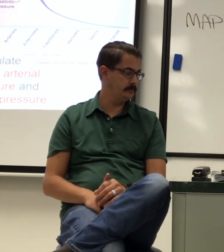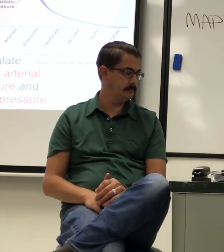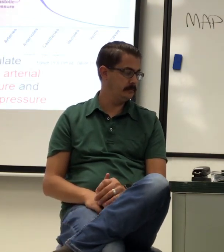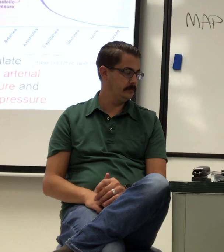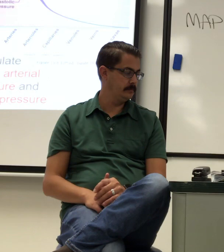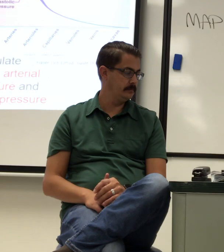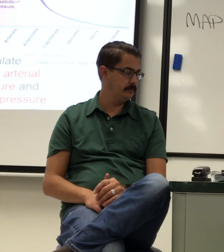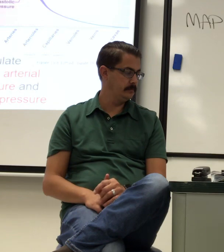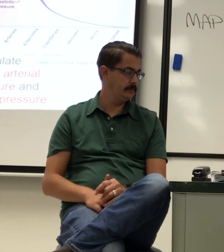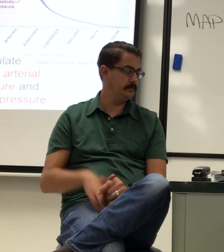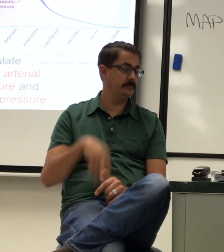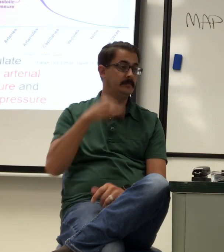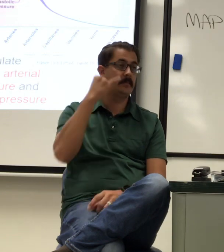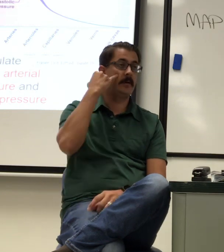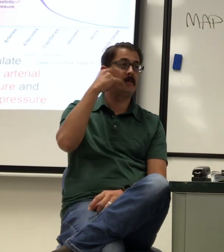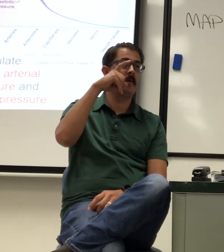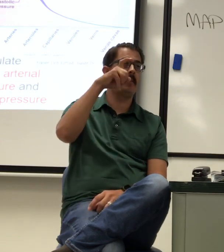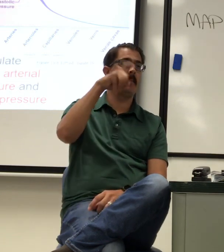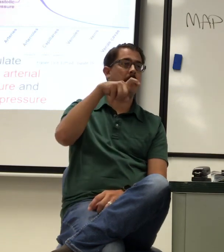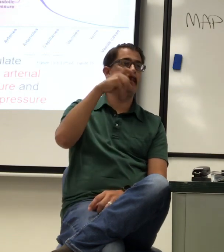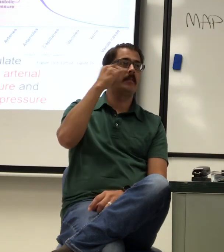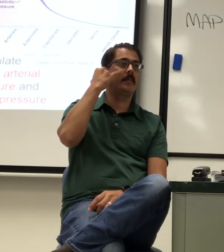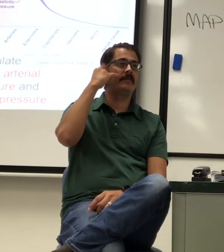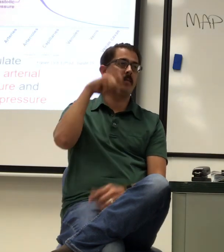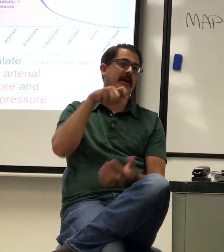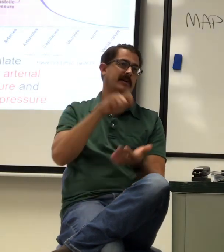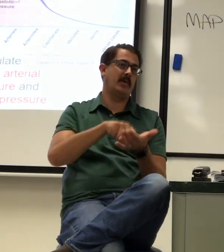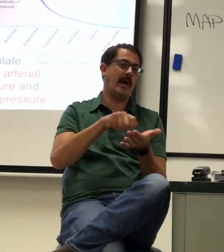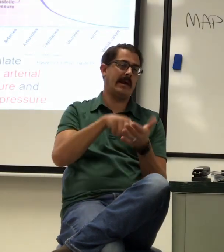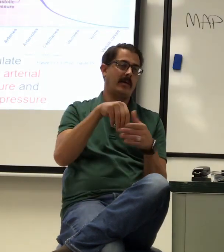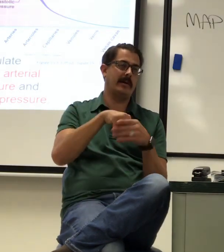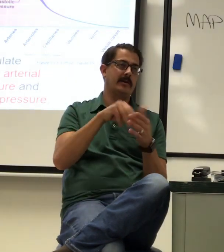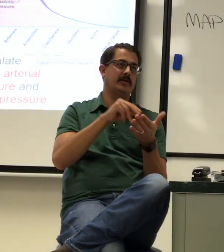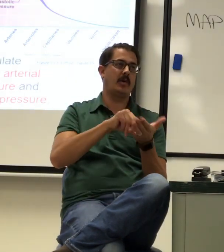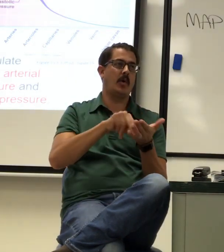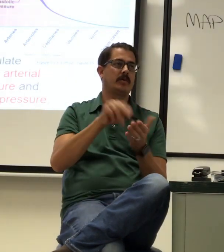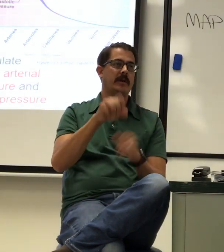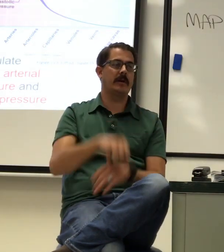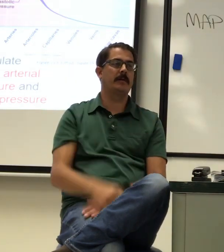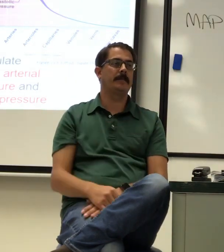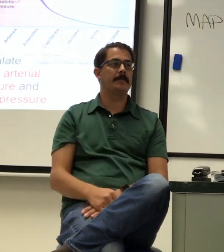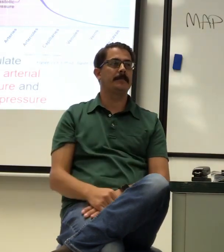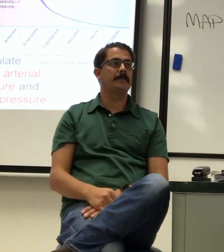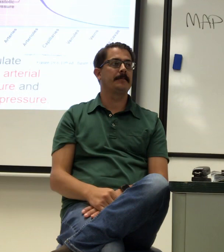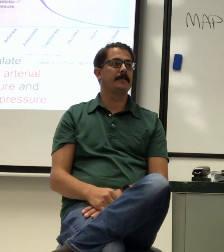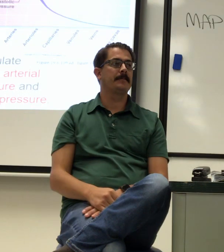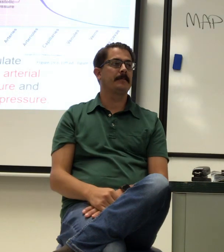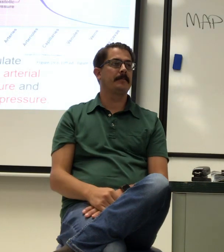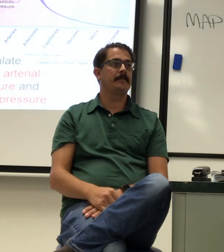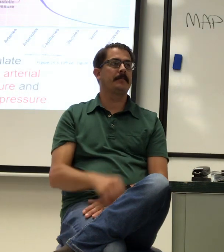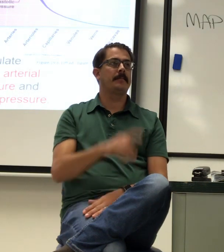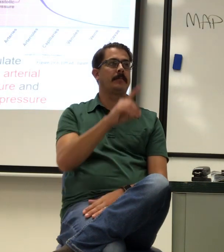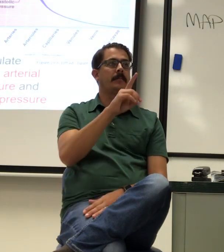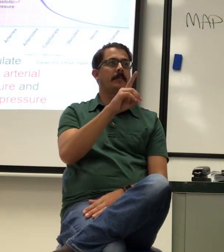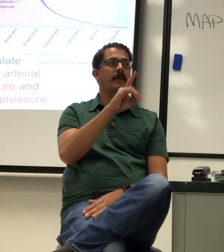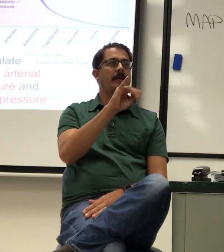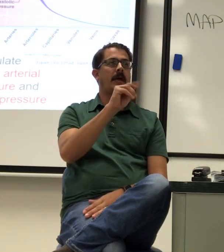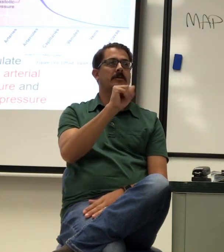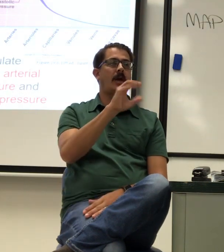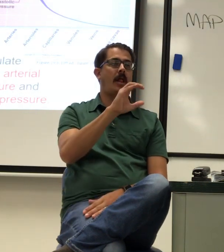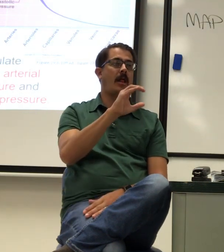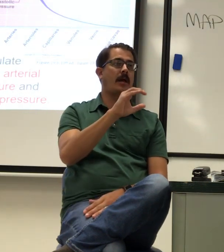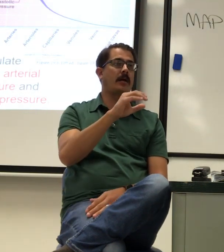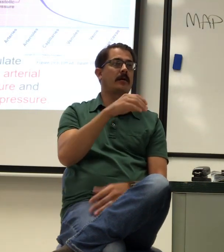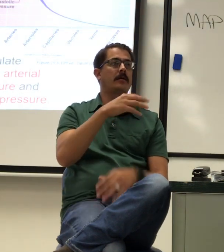If you have to, write it out in your notes so you don't go back and look. What's DBP? Diastolic blood pressure. What's